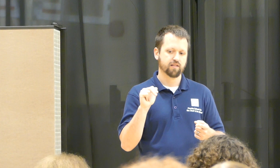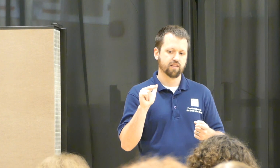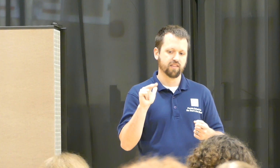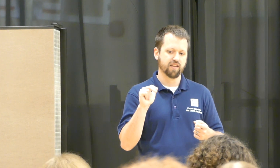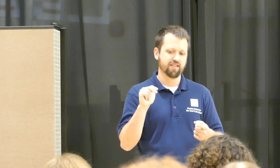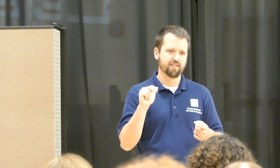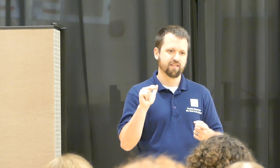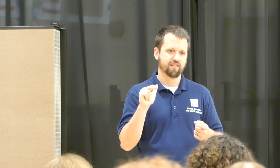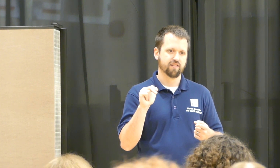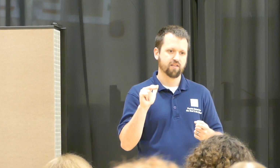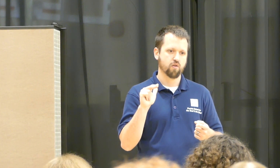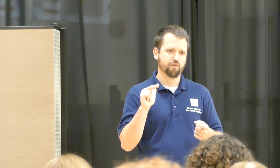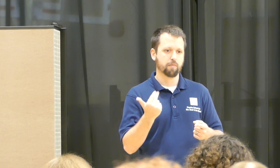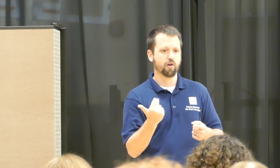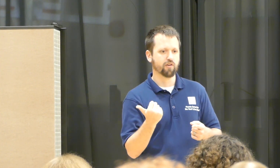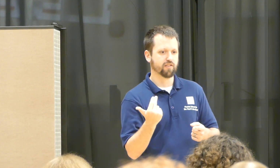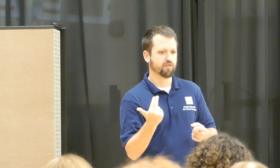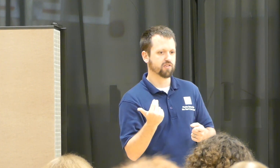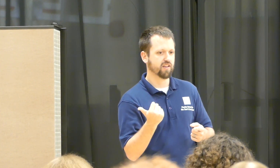Like this. Flip it over, it's 13.